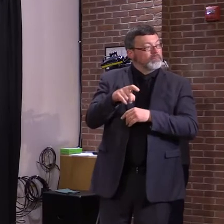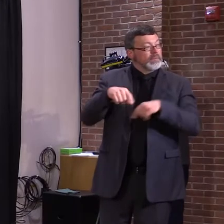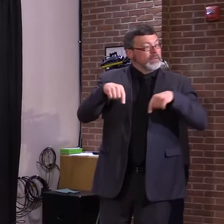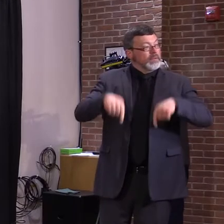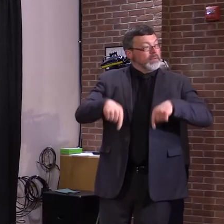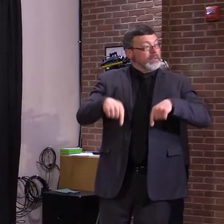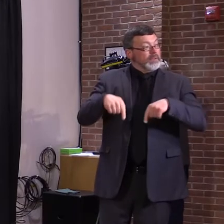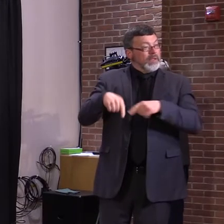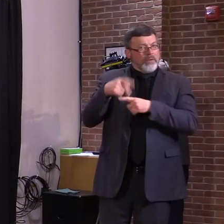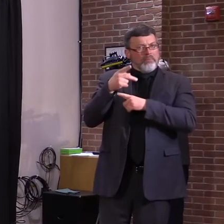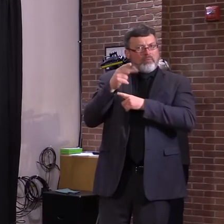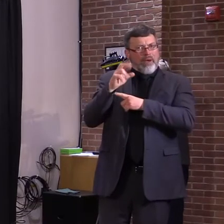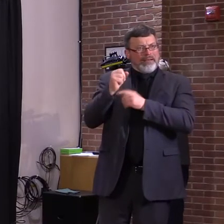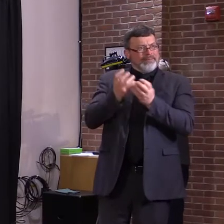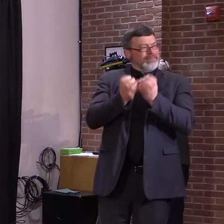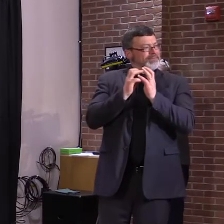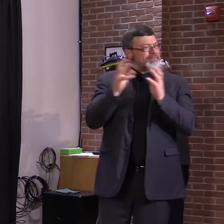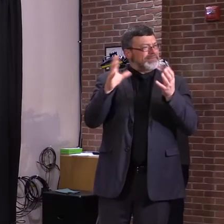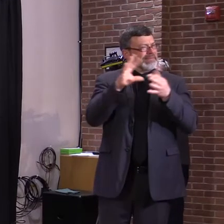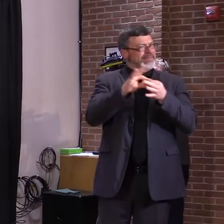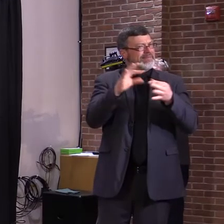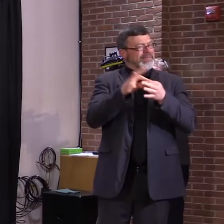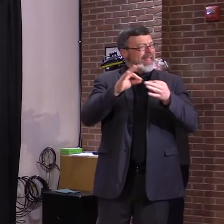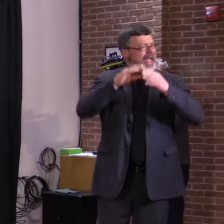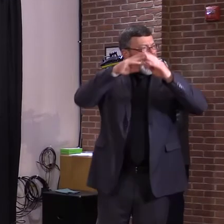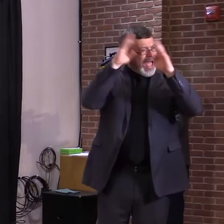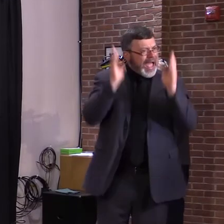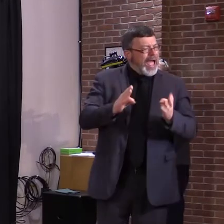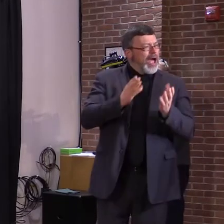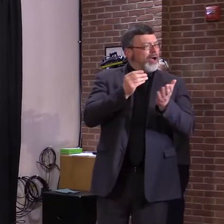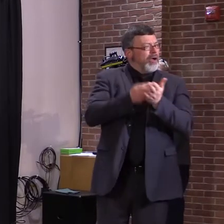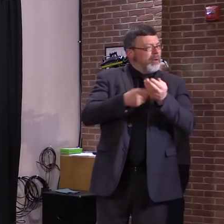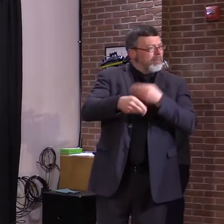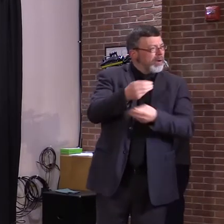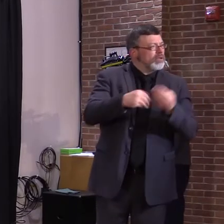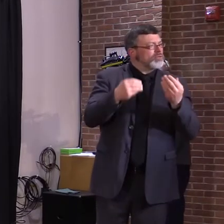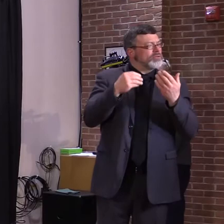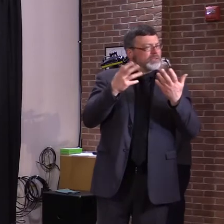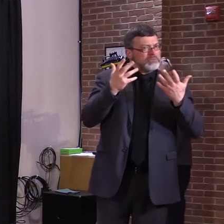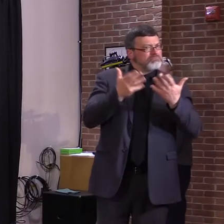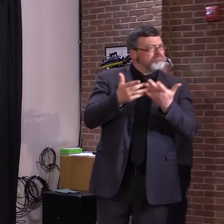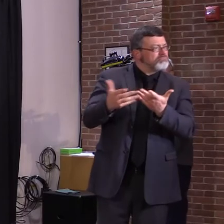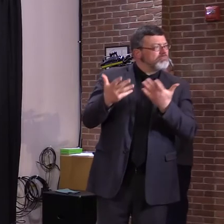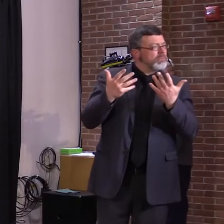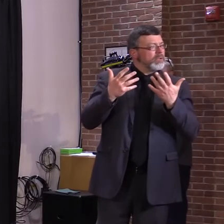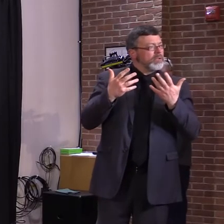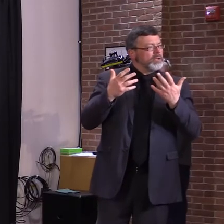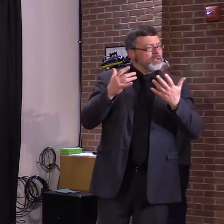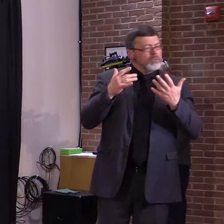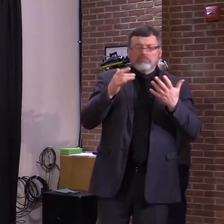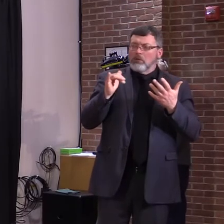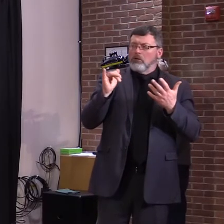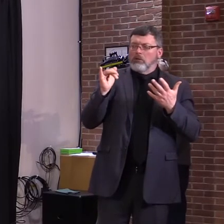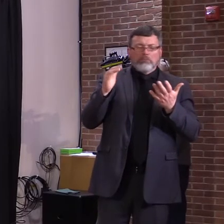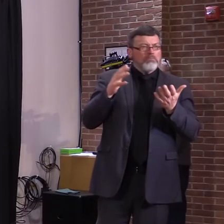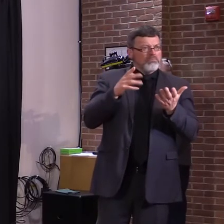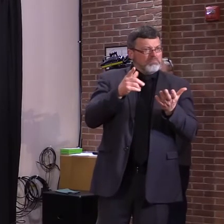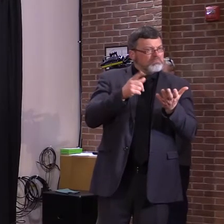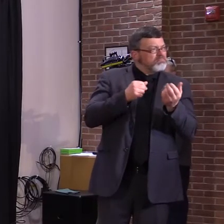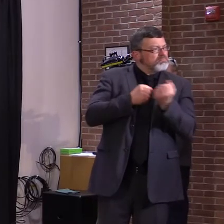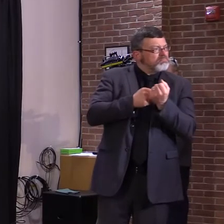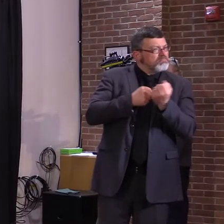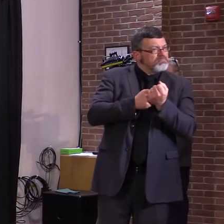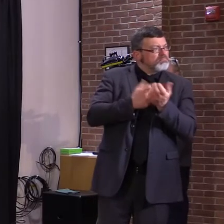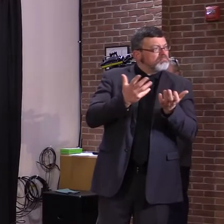and in particular the registry proposals that you still are unsupportive of, the response from lawmakers was that